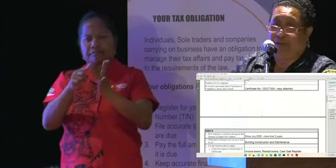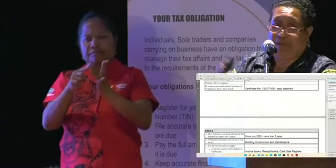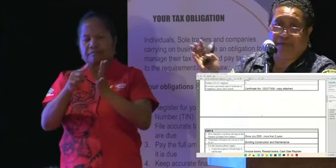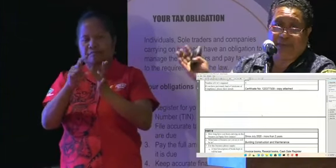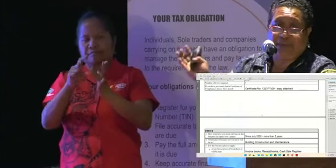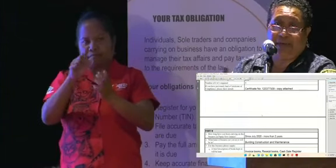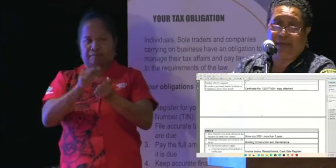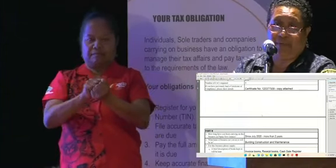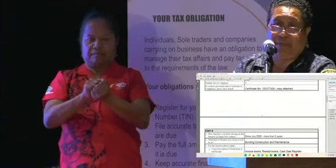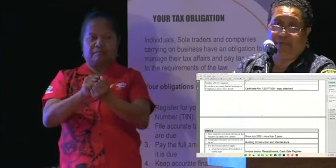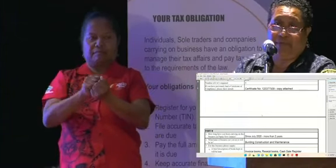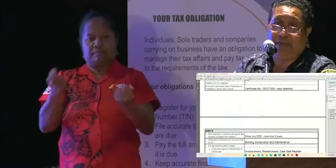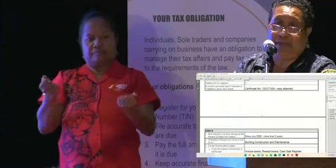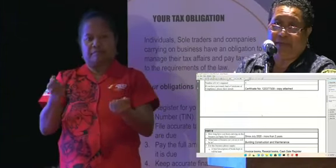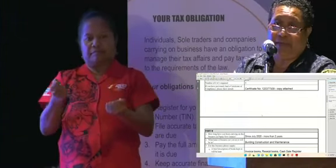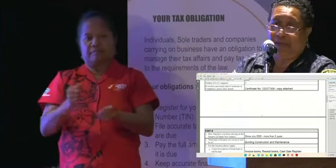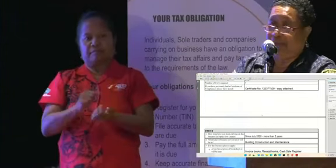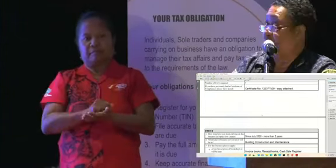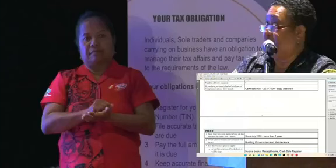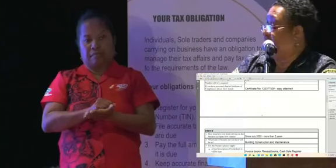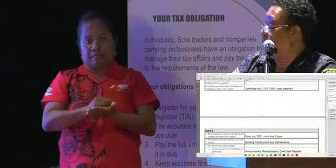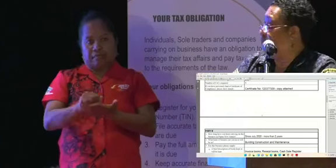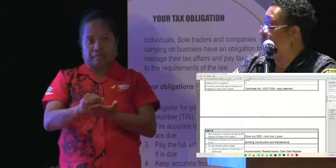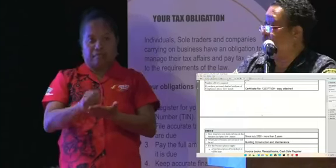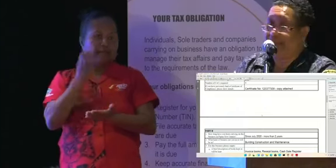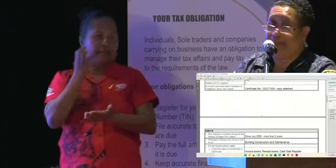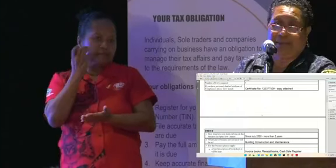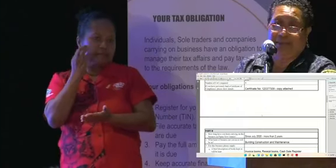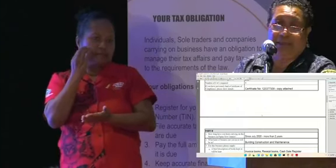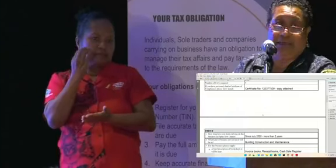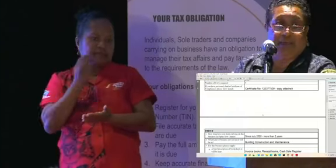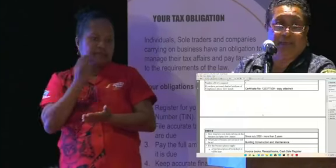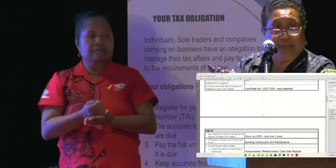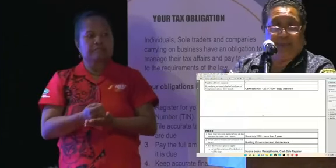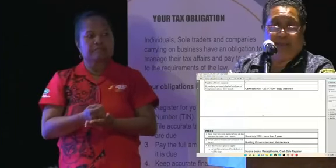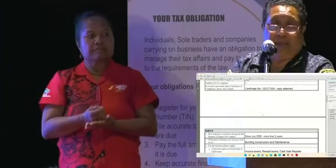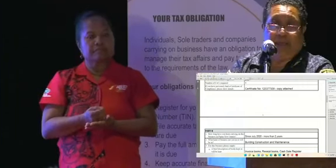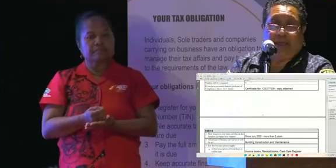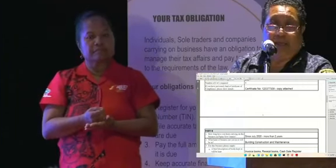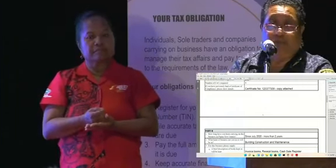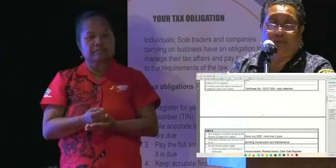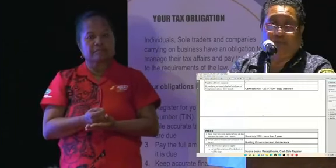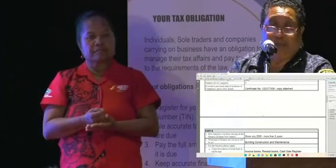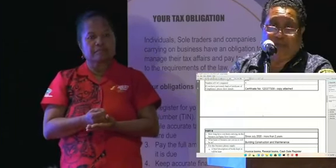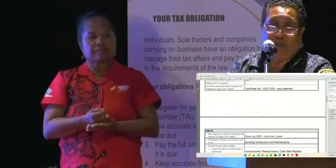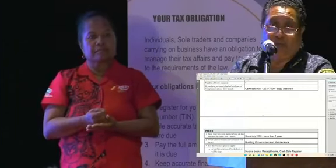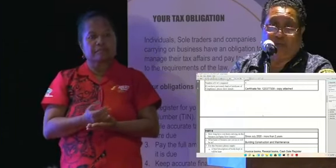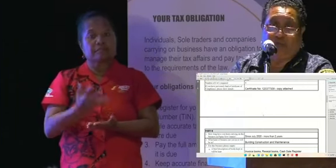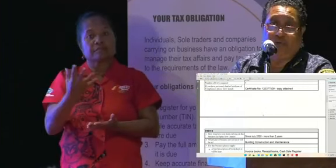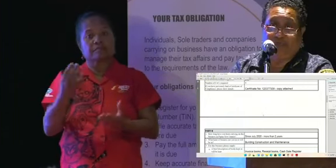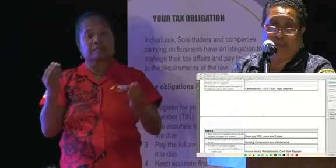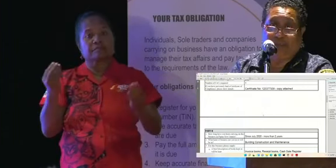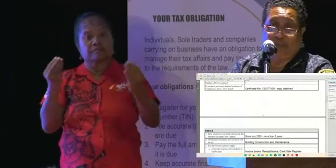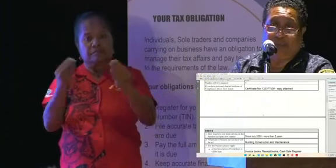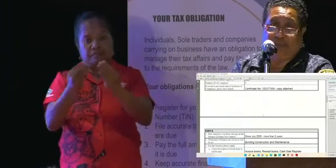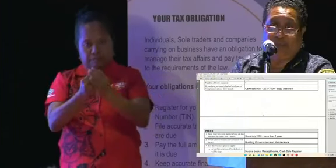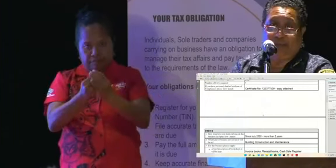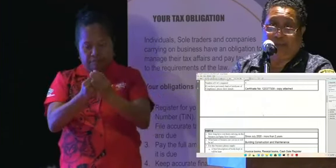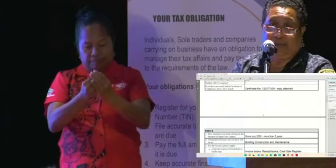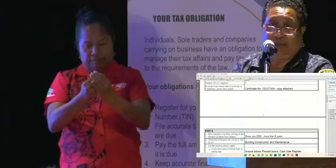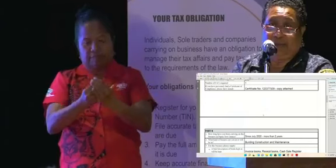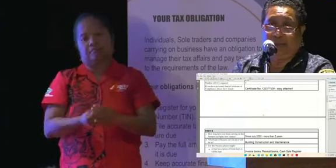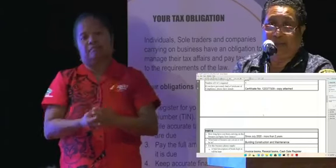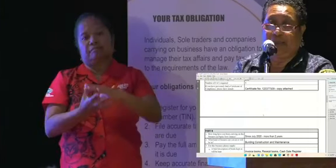Okay, so you can write down the number of the certificate of compliance and you have to attach a copy of it as